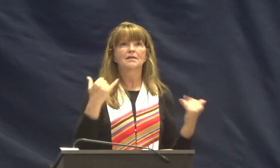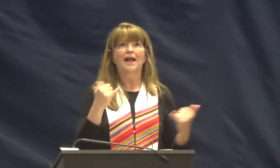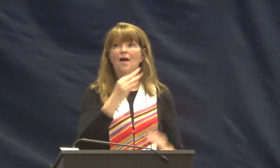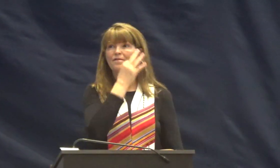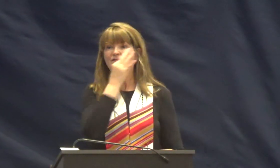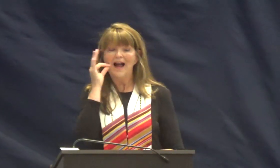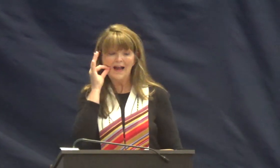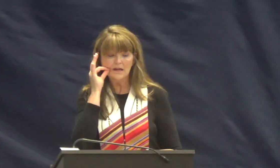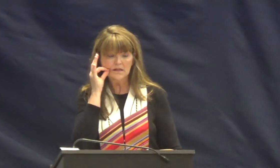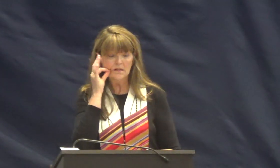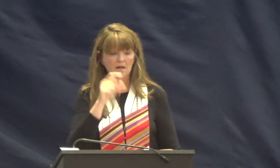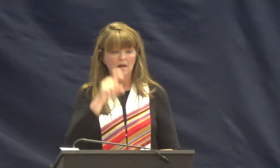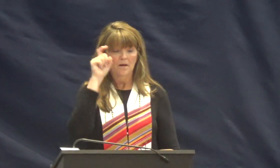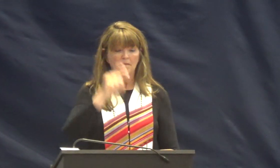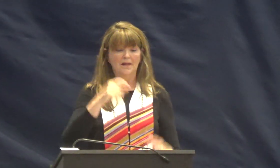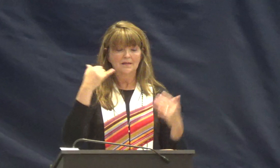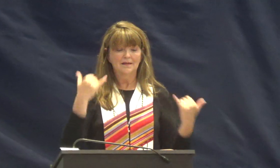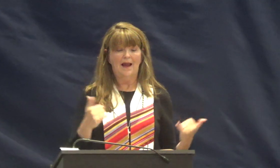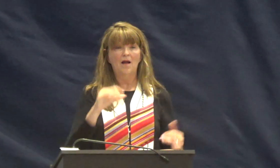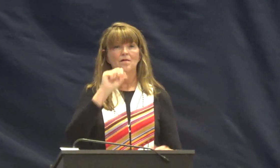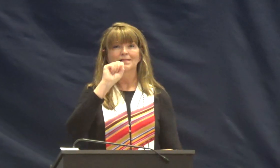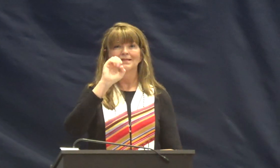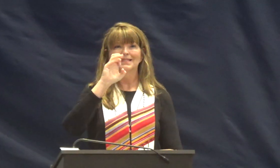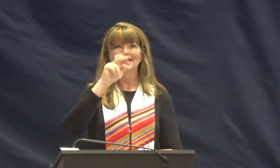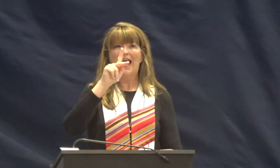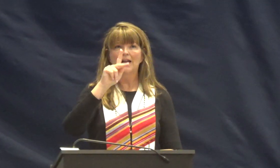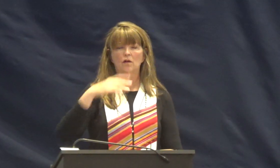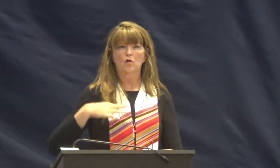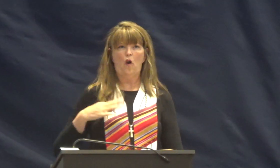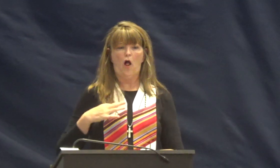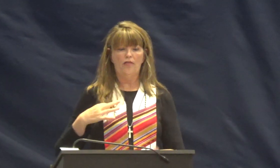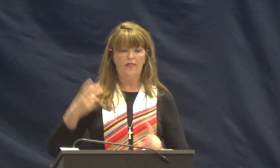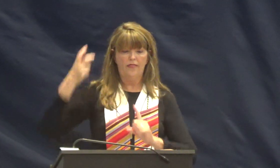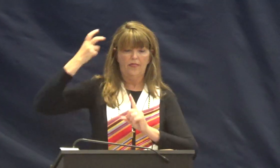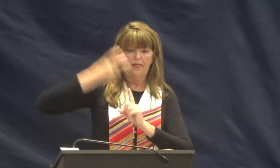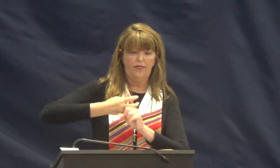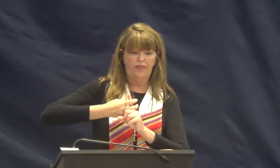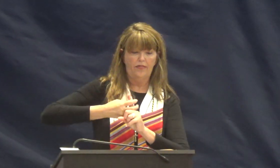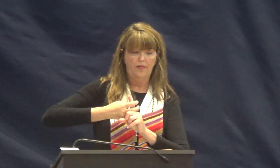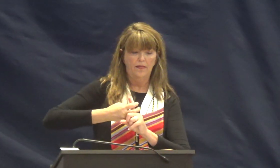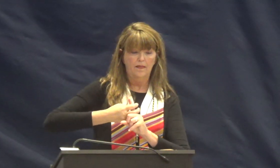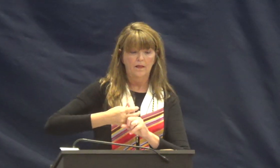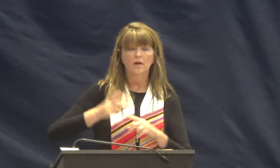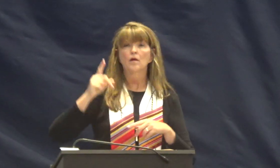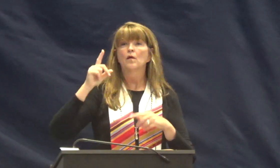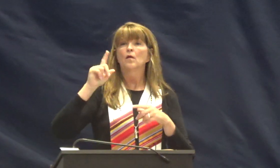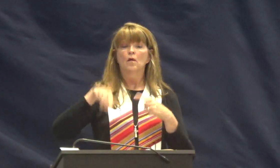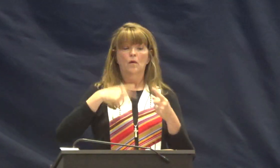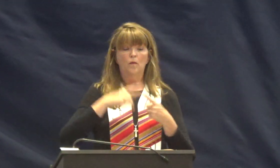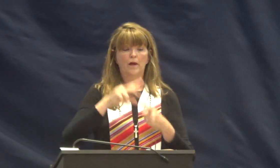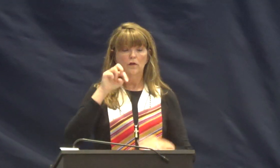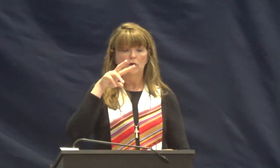They proclaimed a fast, and everyone, great and cloth and small, put on